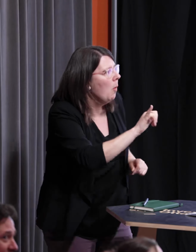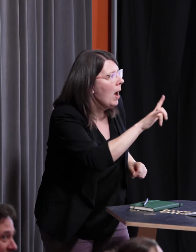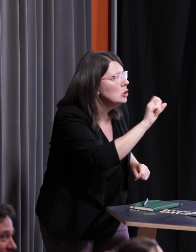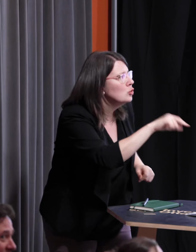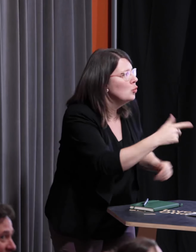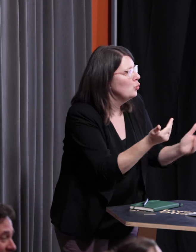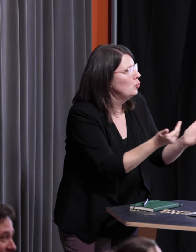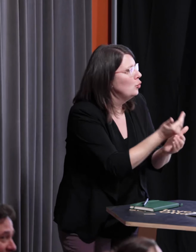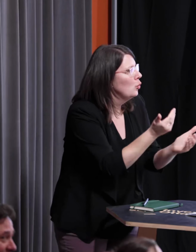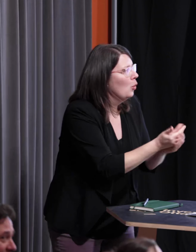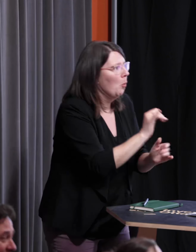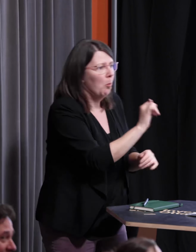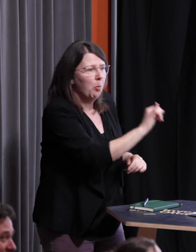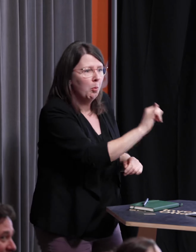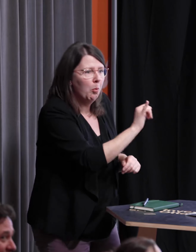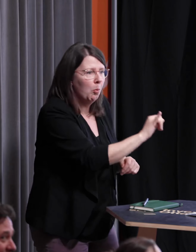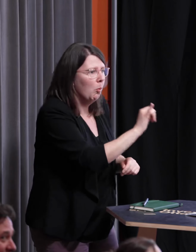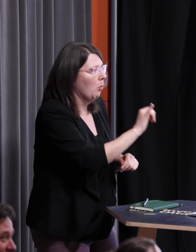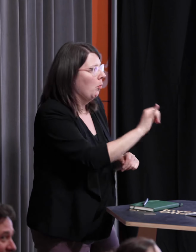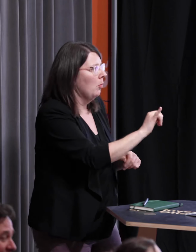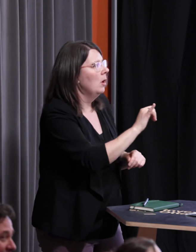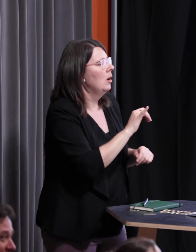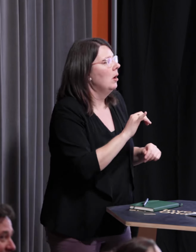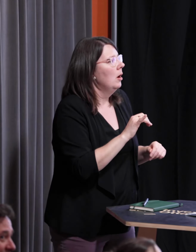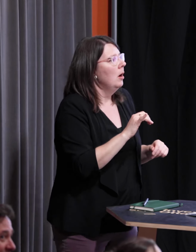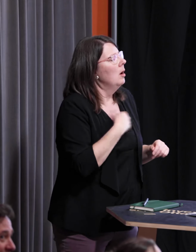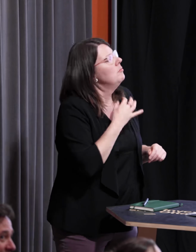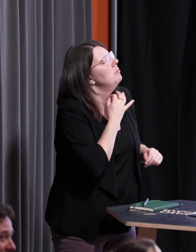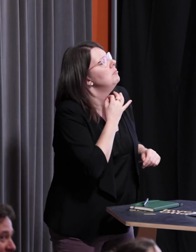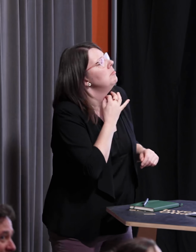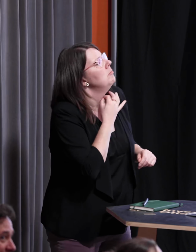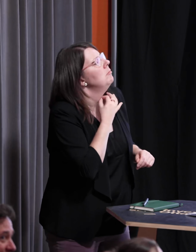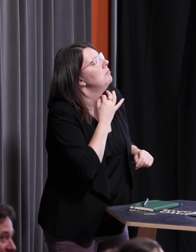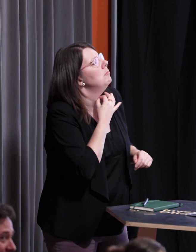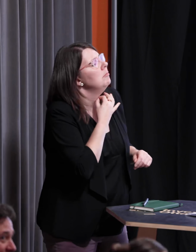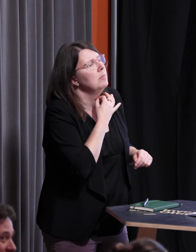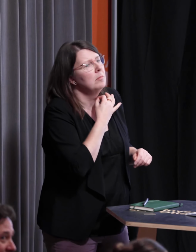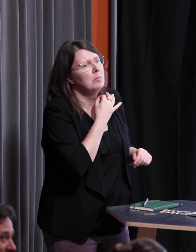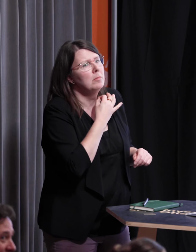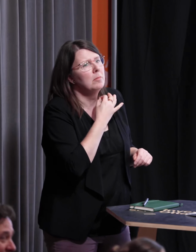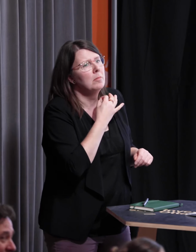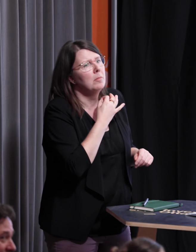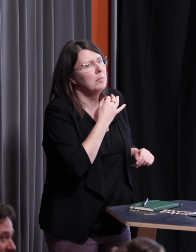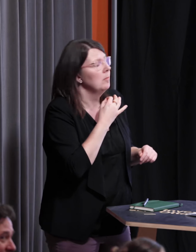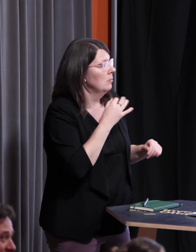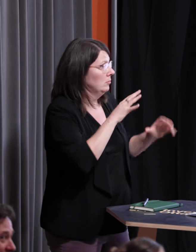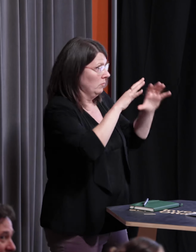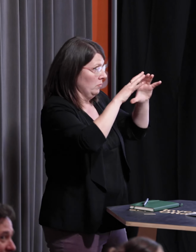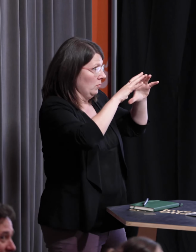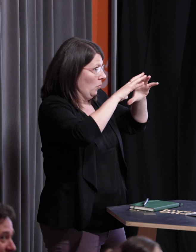you called it? I'm curious about what you know about other people around the